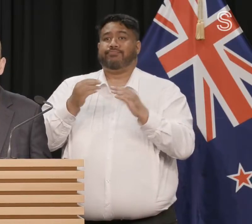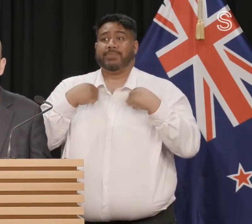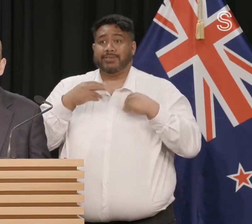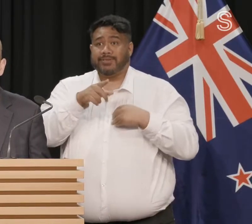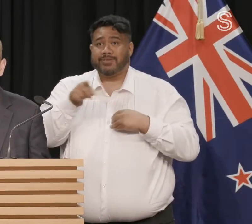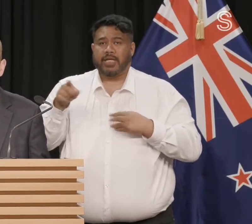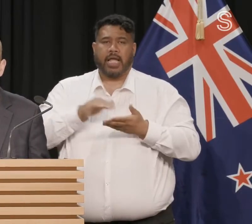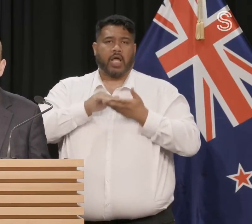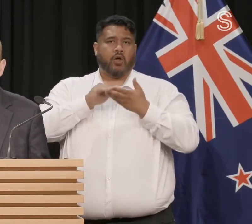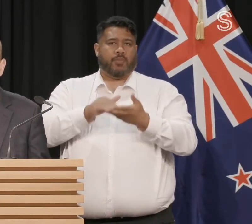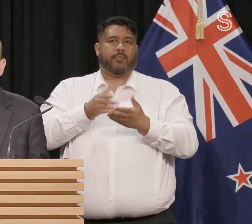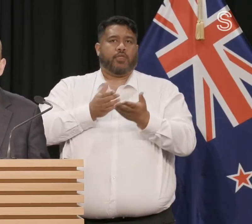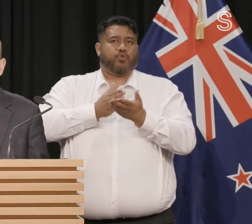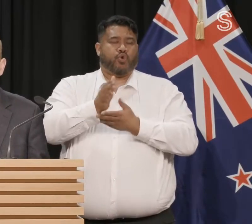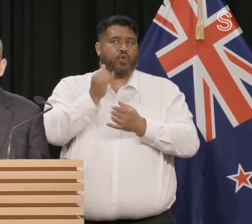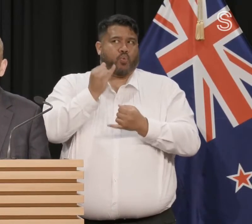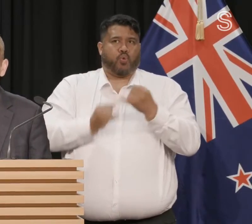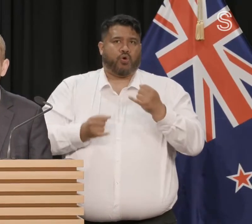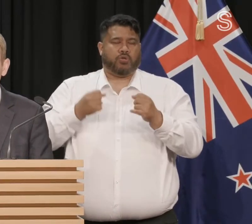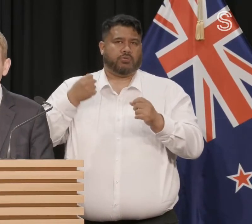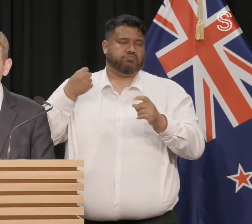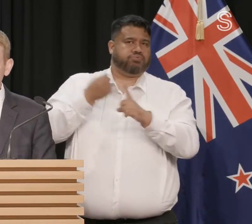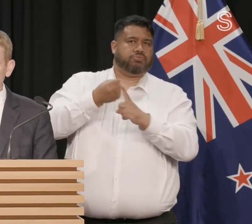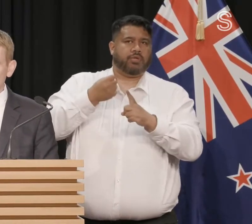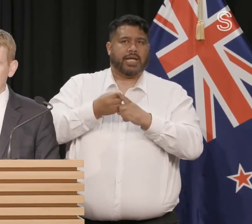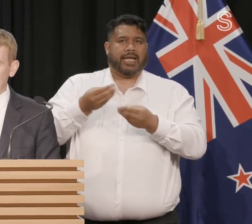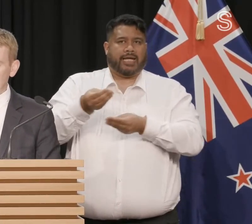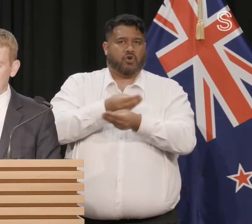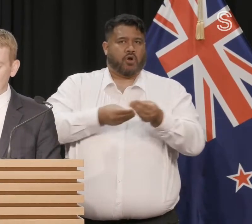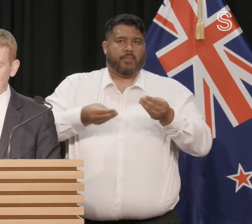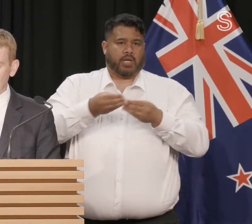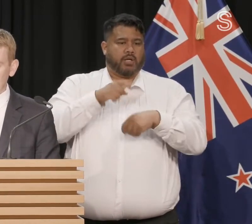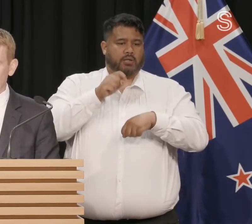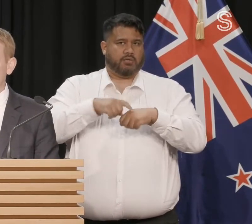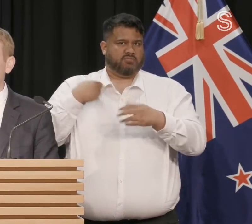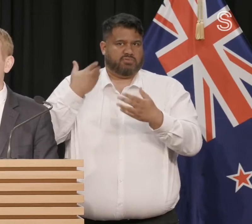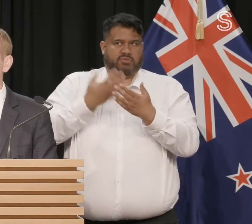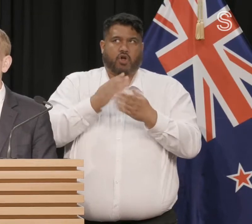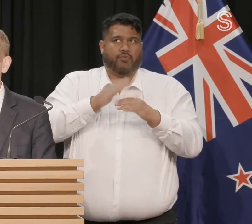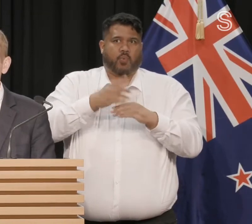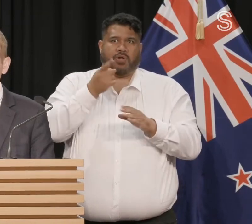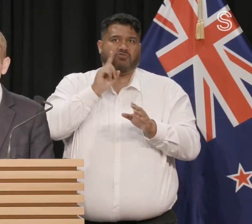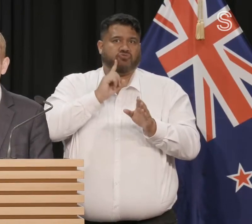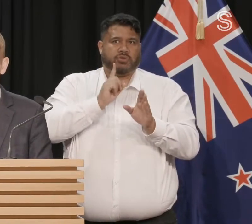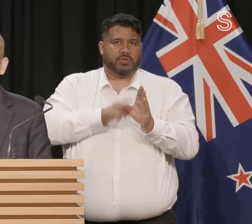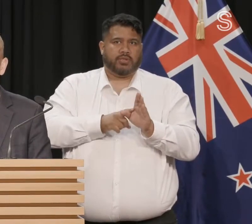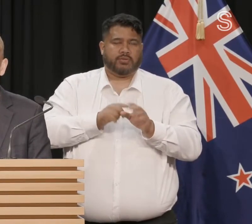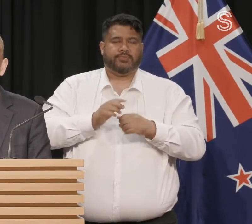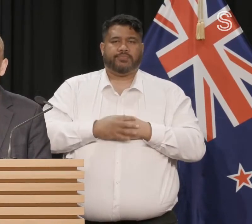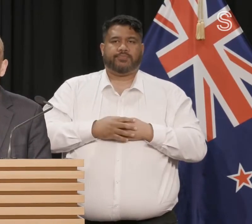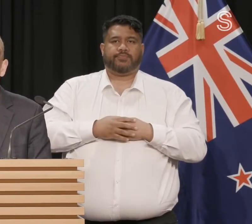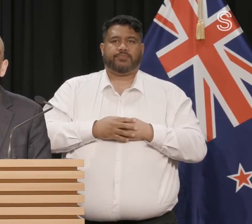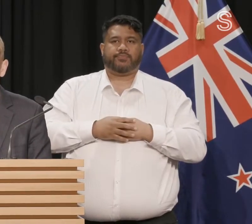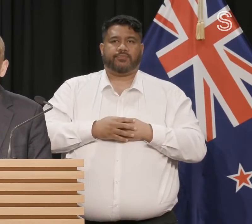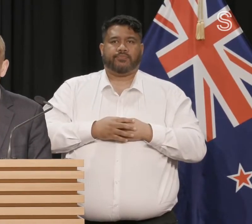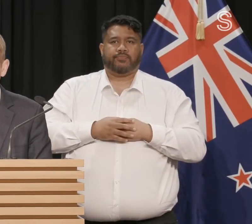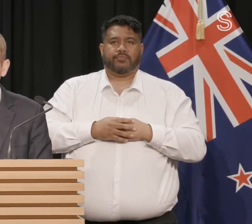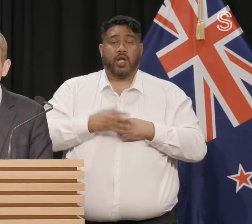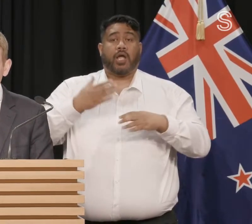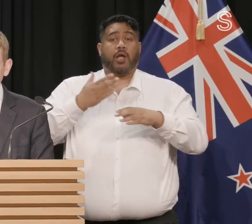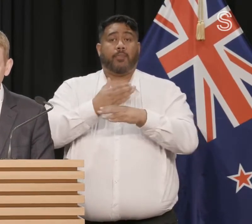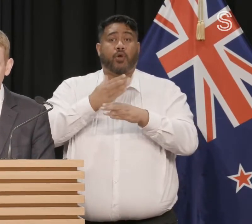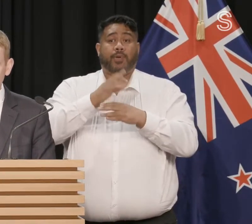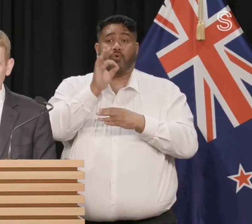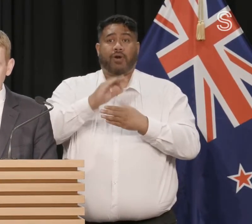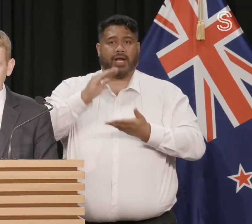Depression. His steady hand on the economy has ensured that we've got one of the lowest unemployment rates ever, and that